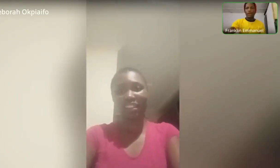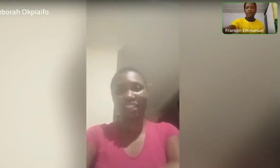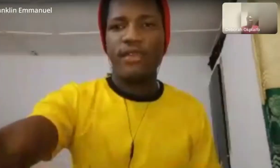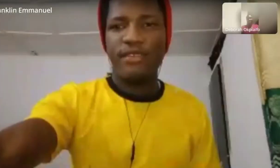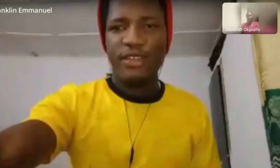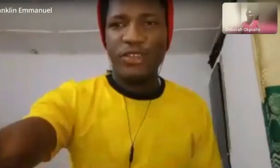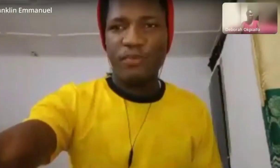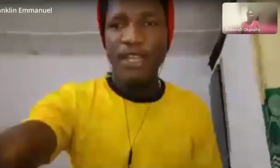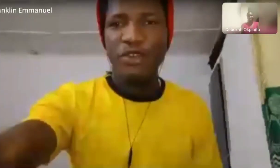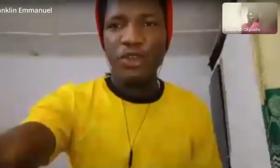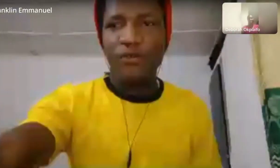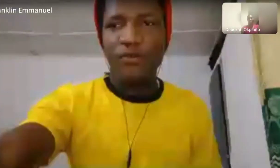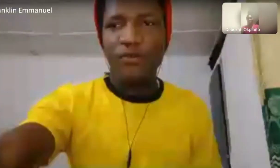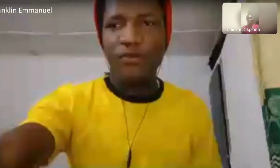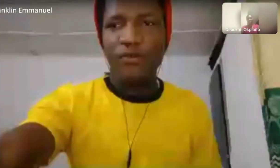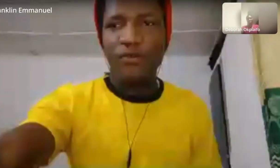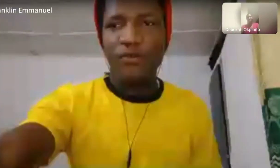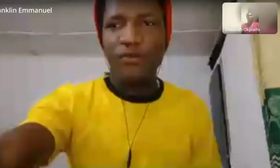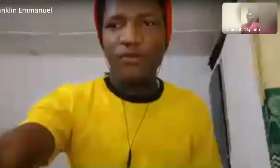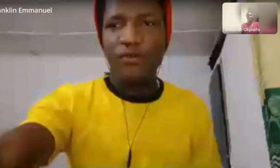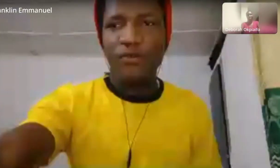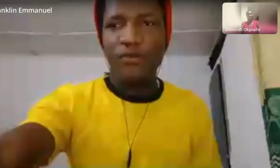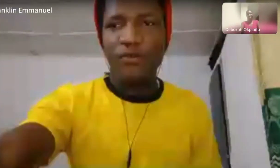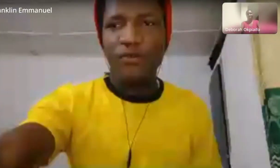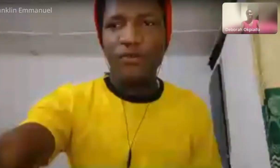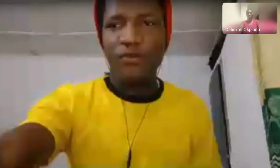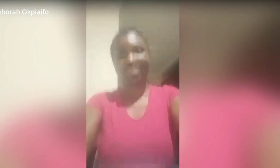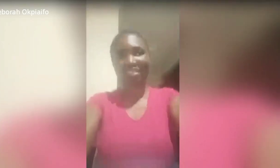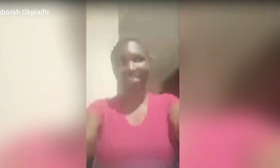Okay. So mine is going off now. Good. So please sign